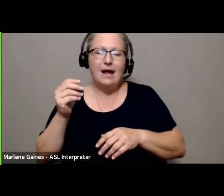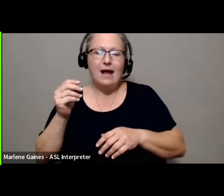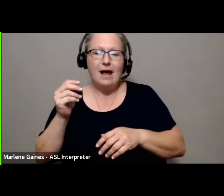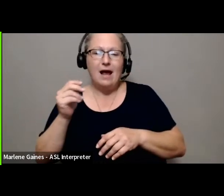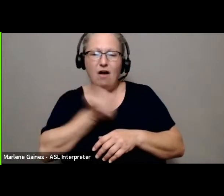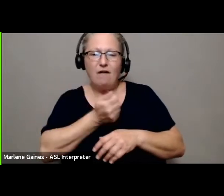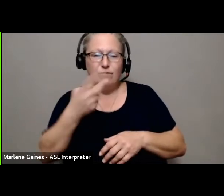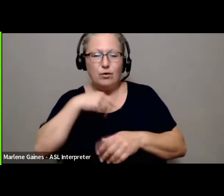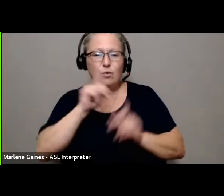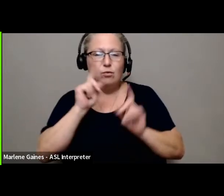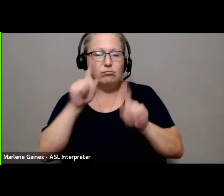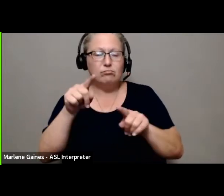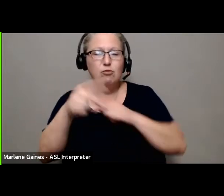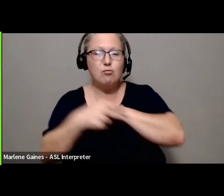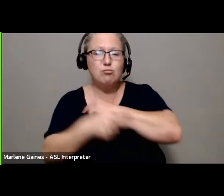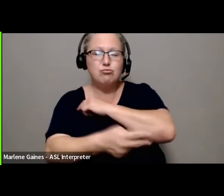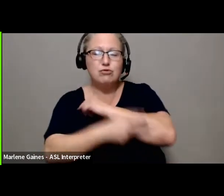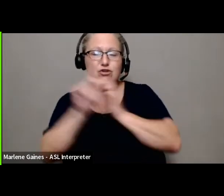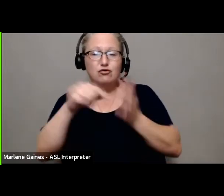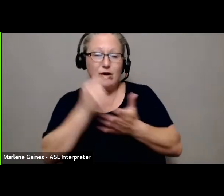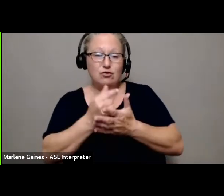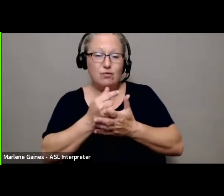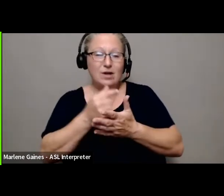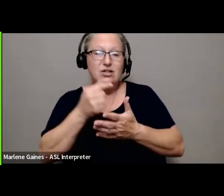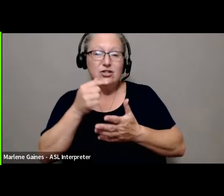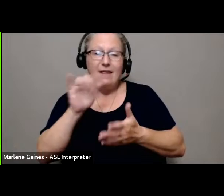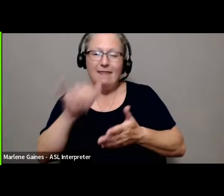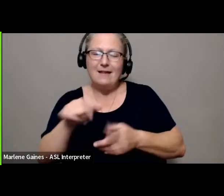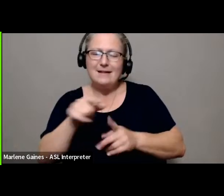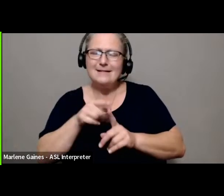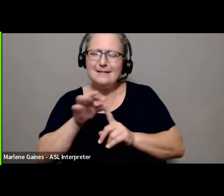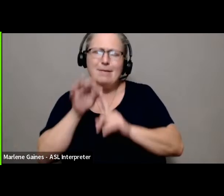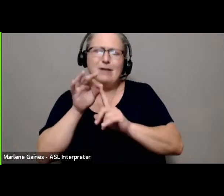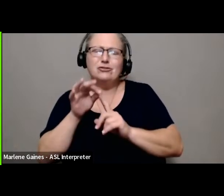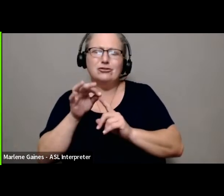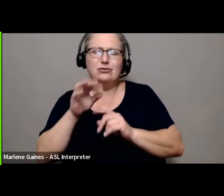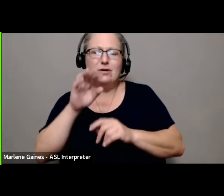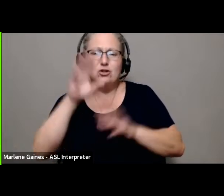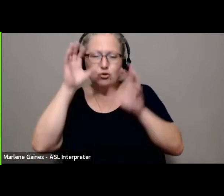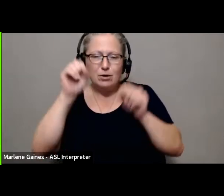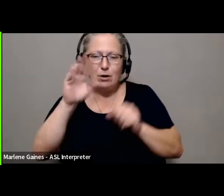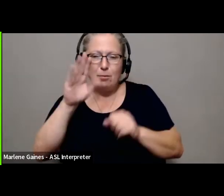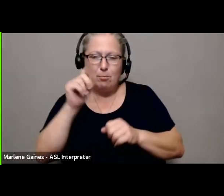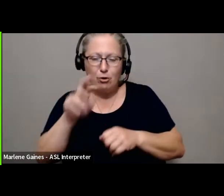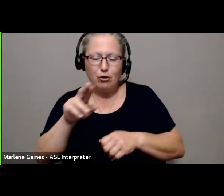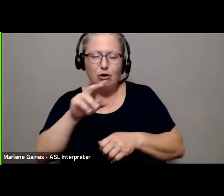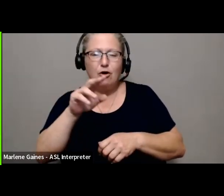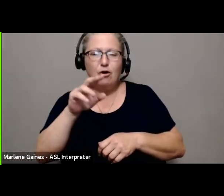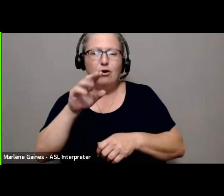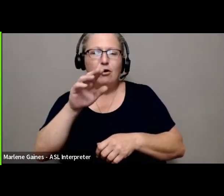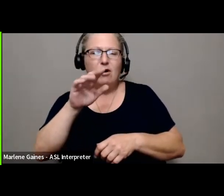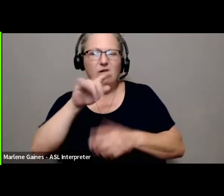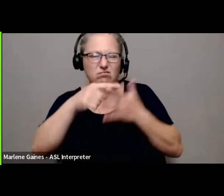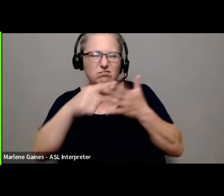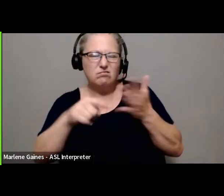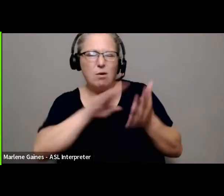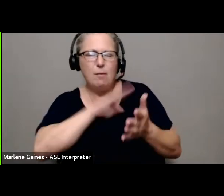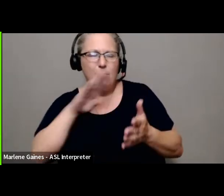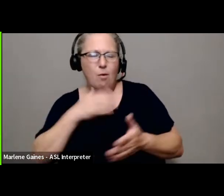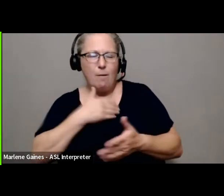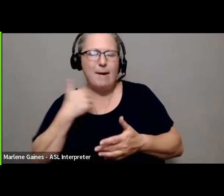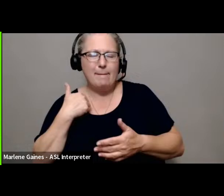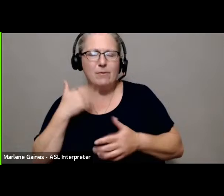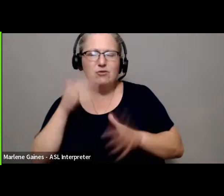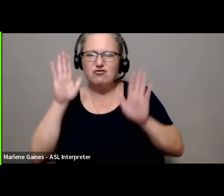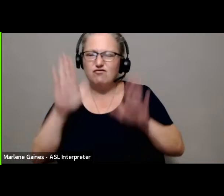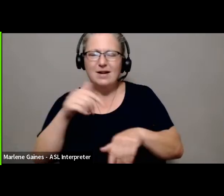of us attended the Bridge graduation dinner, and that was really special. Superintendent Booker was there, Trustee Jacobson, Trustee Andrade Zuniga, and we had just a great time of